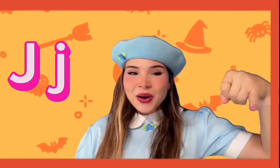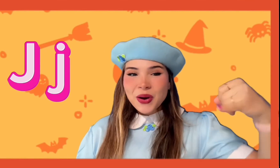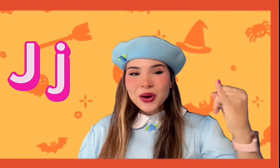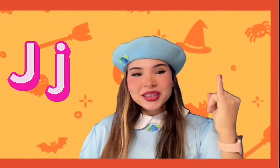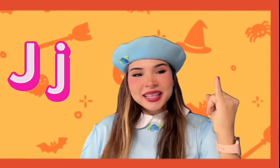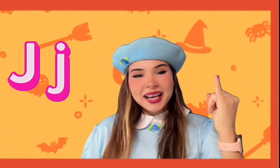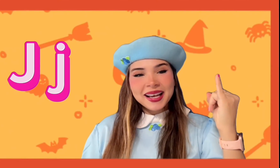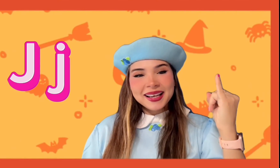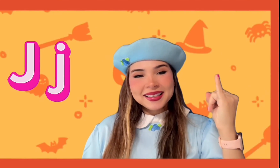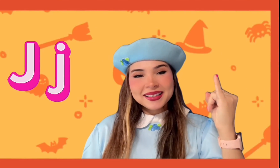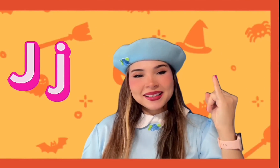J,